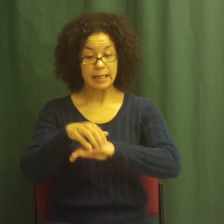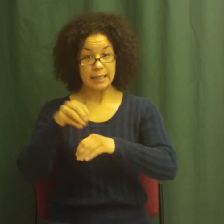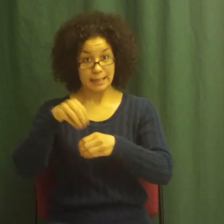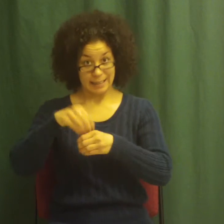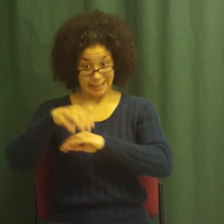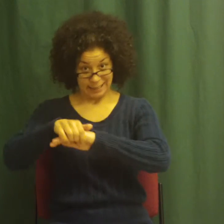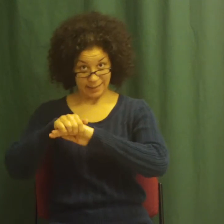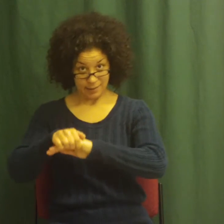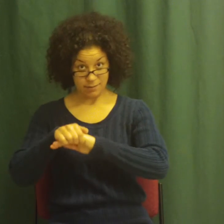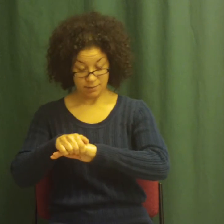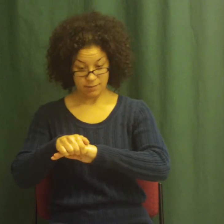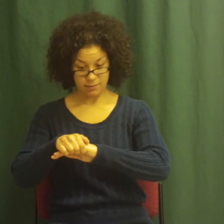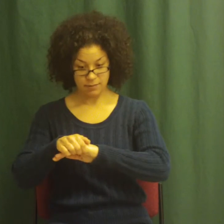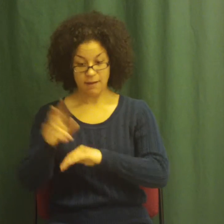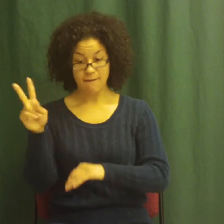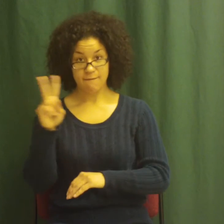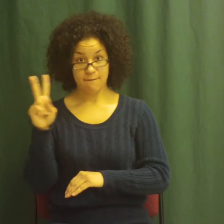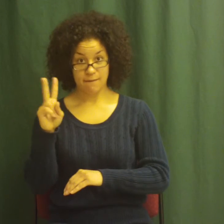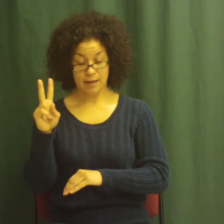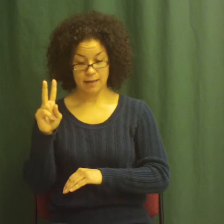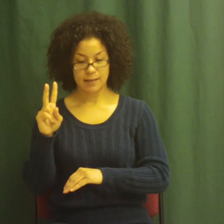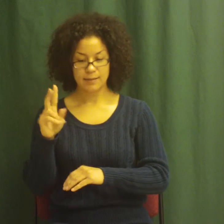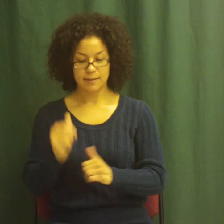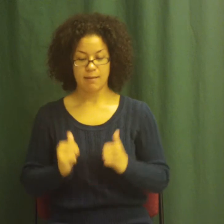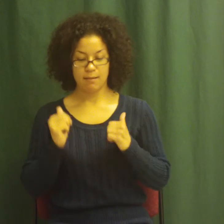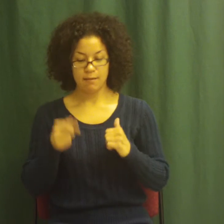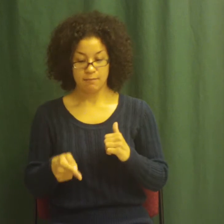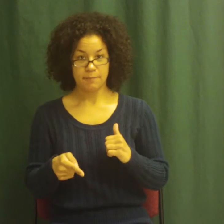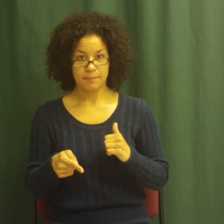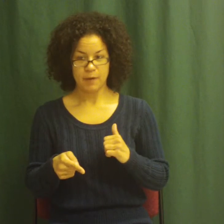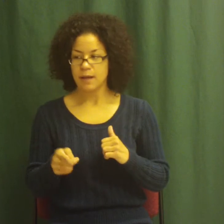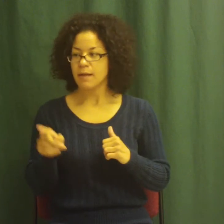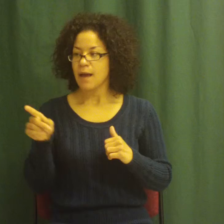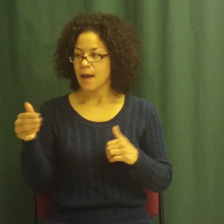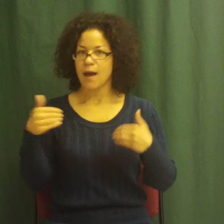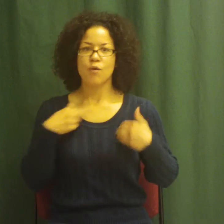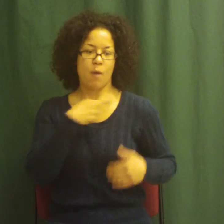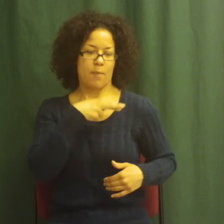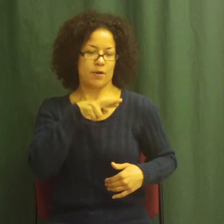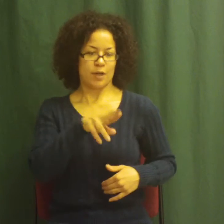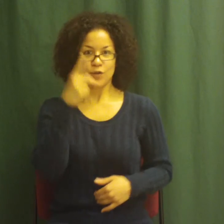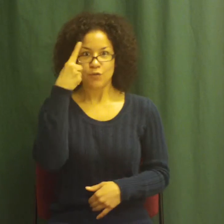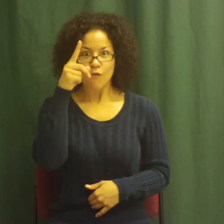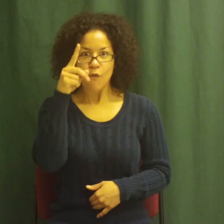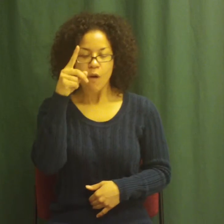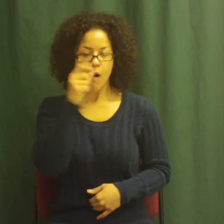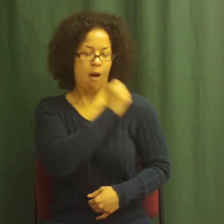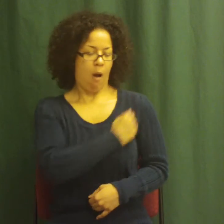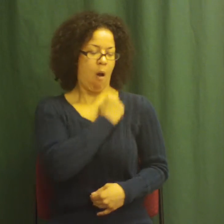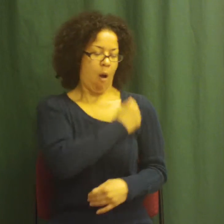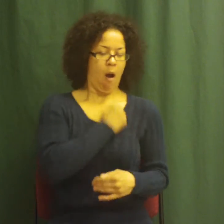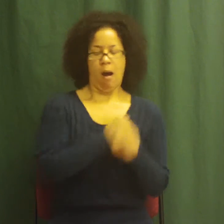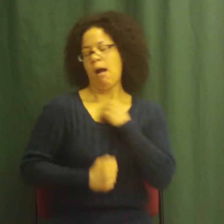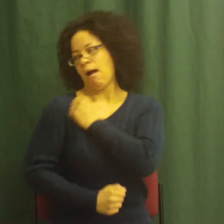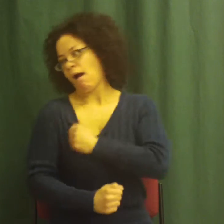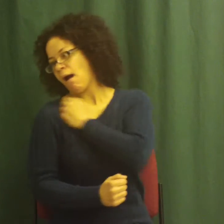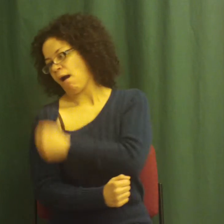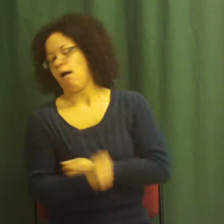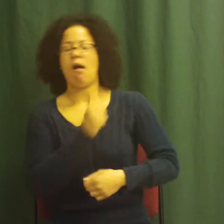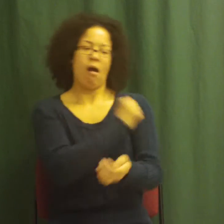a reputation for excessive cleanliness because of their custom of bathing once a week